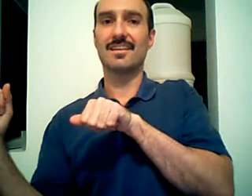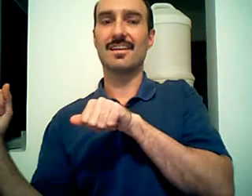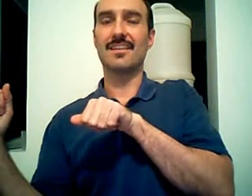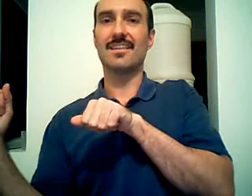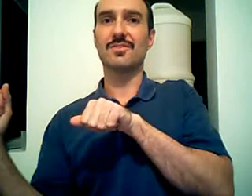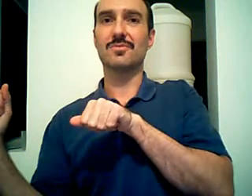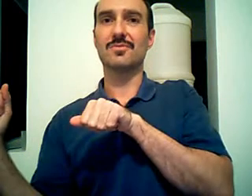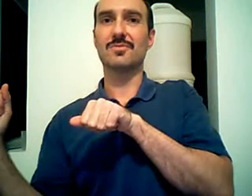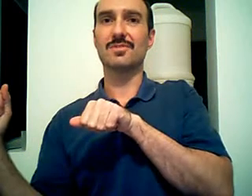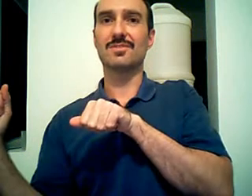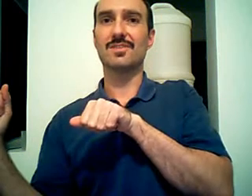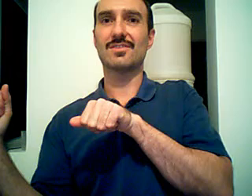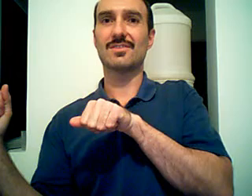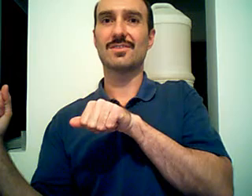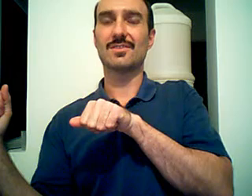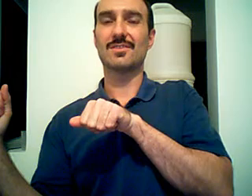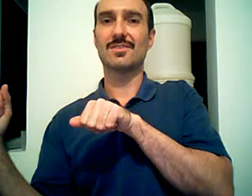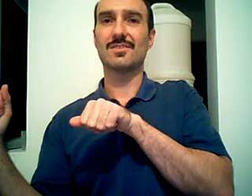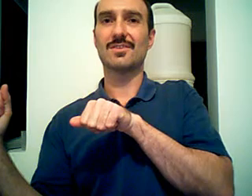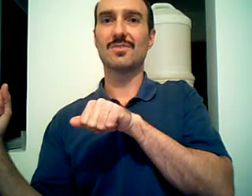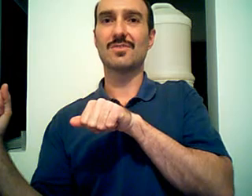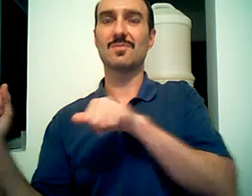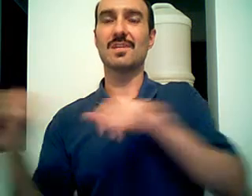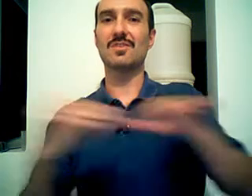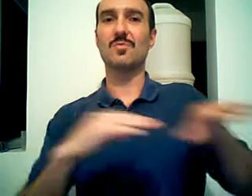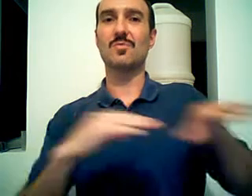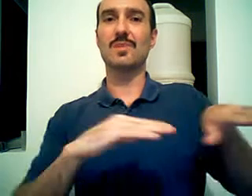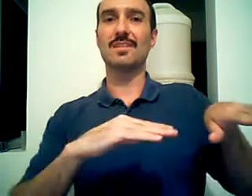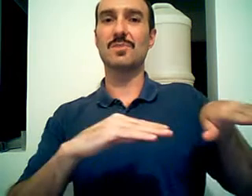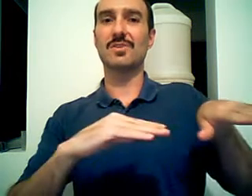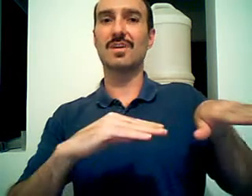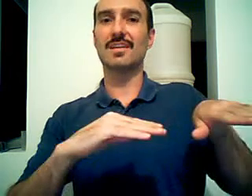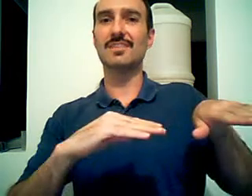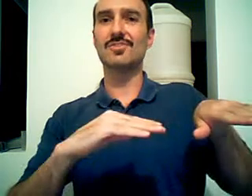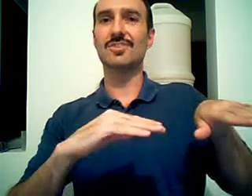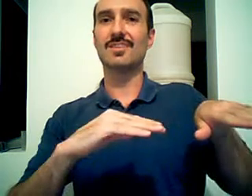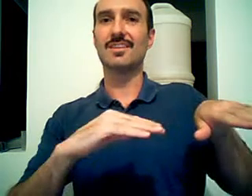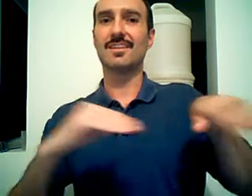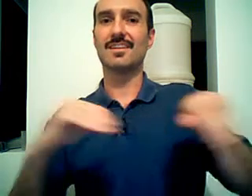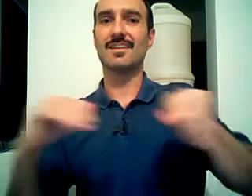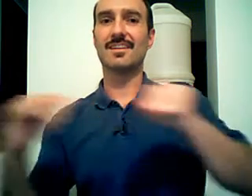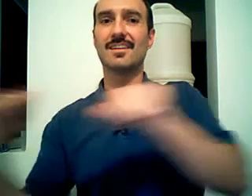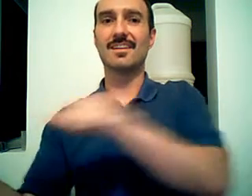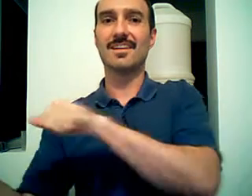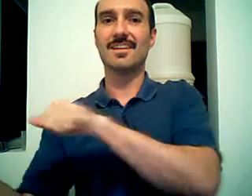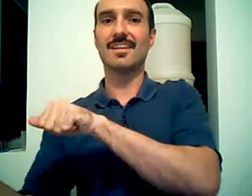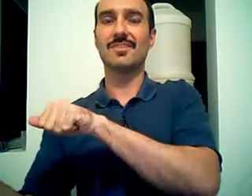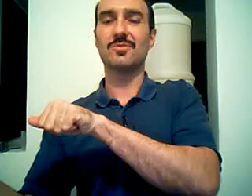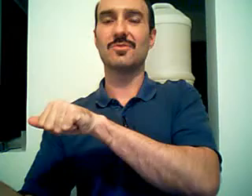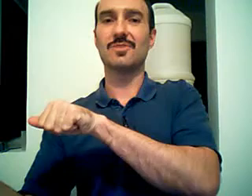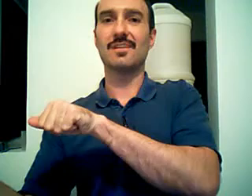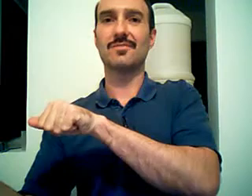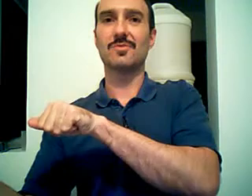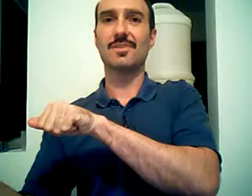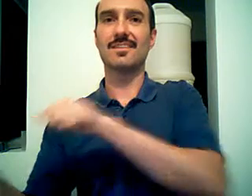and then you just close them like you picked up your luggage and you left with it. And